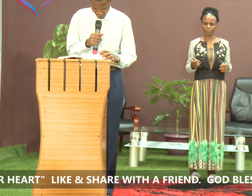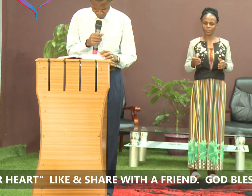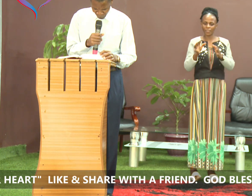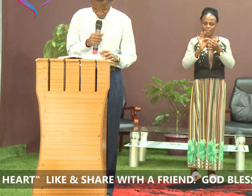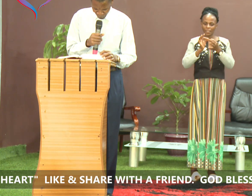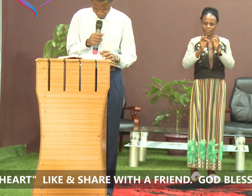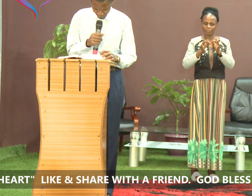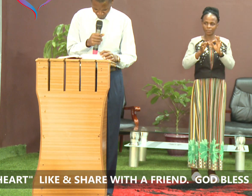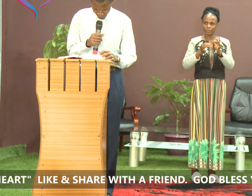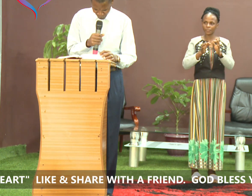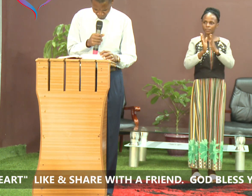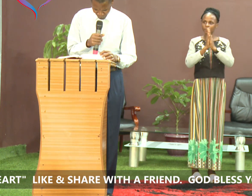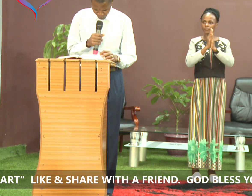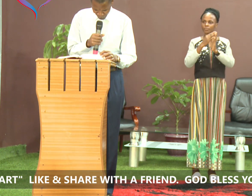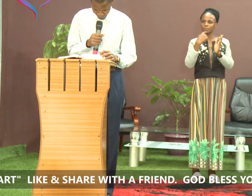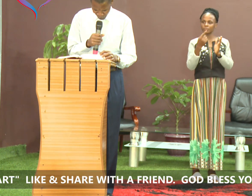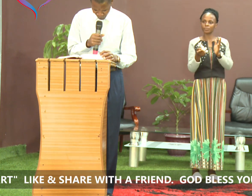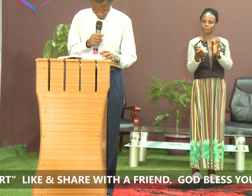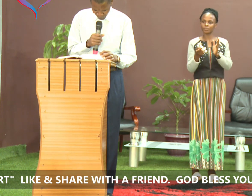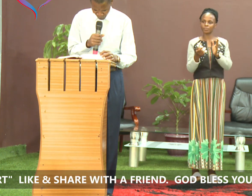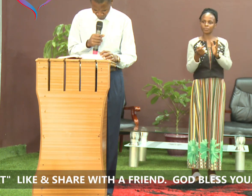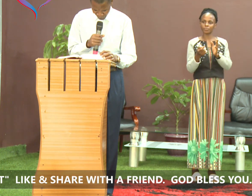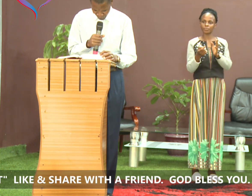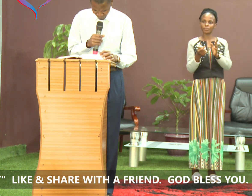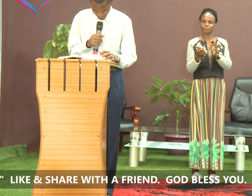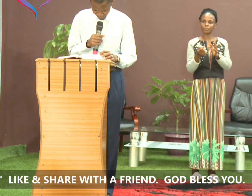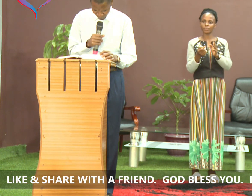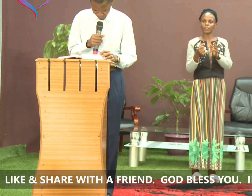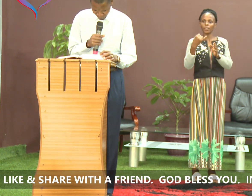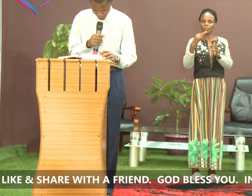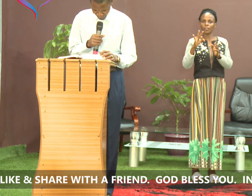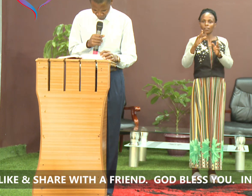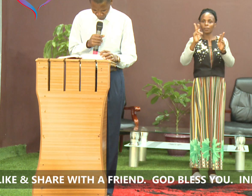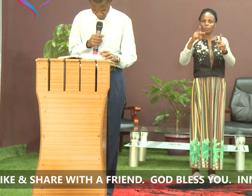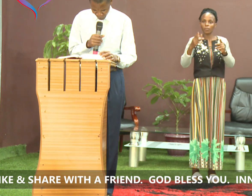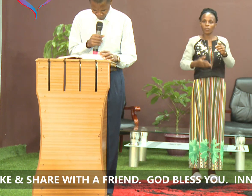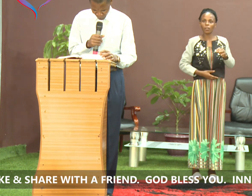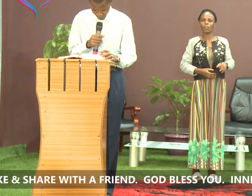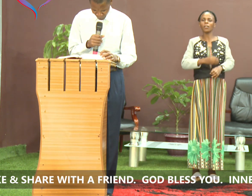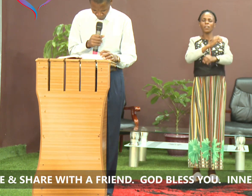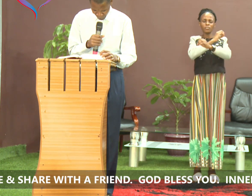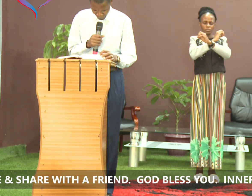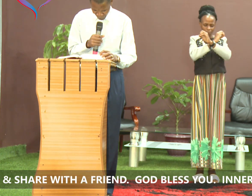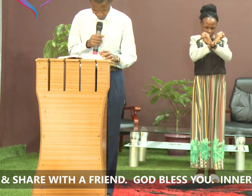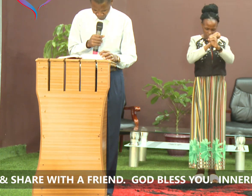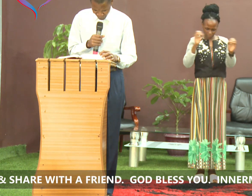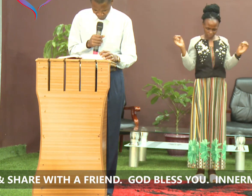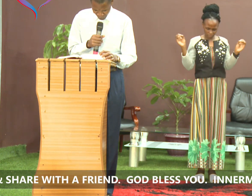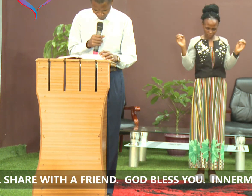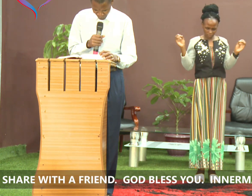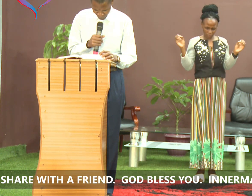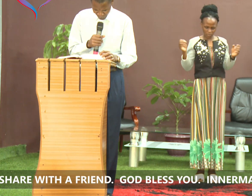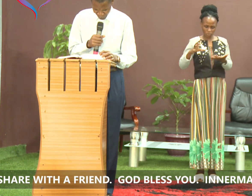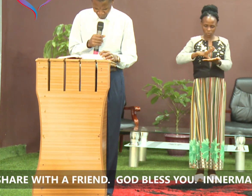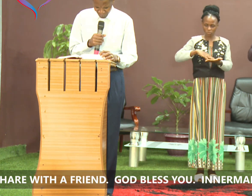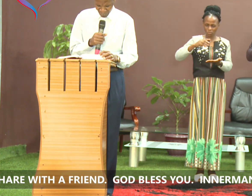of that Bible, that parable, and says, yet he says that these people have no ground, they have no root in him, he has no